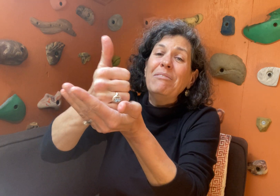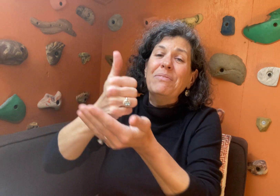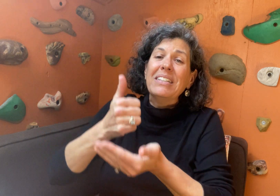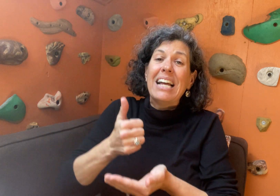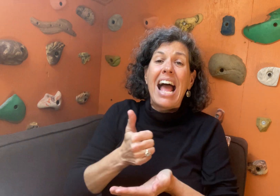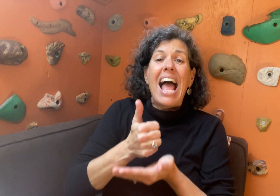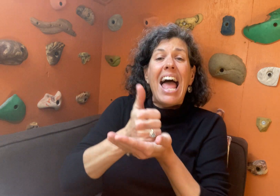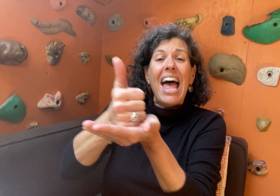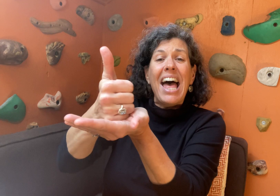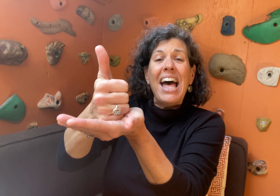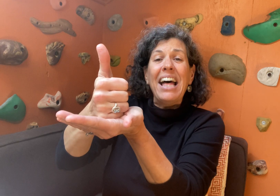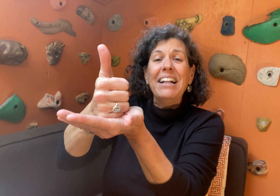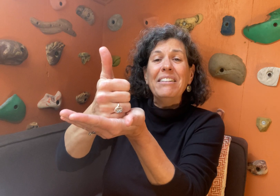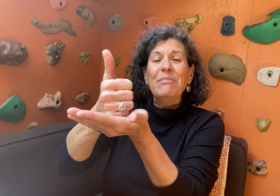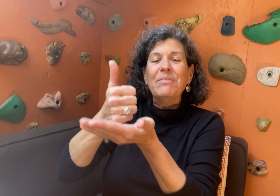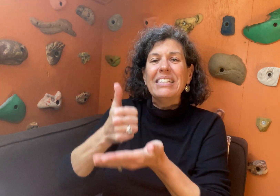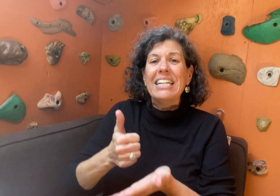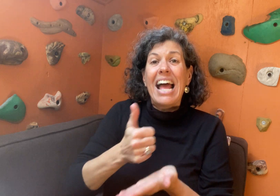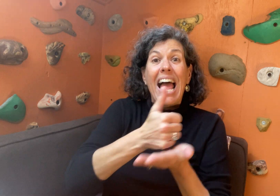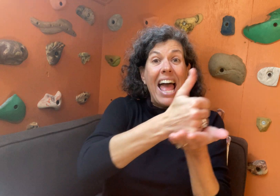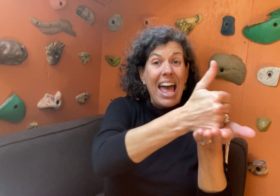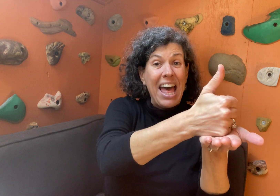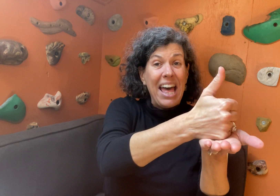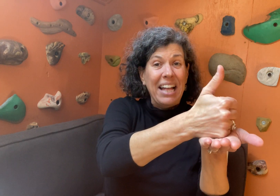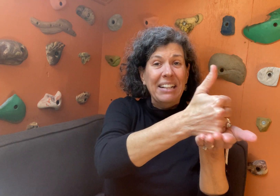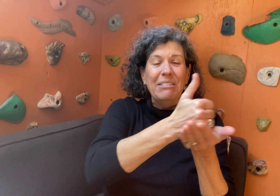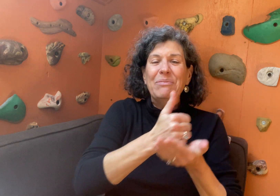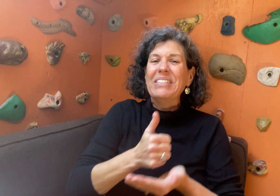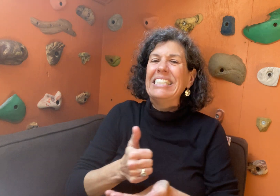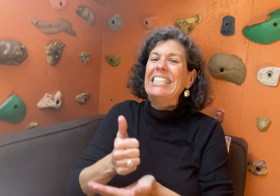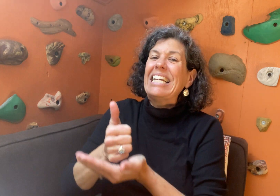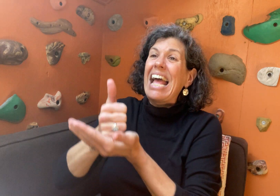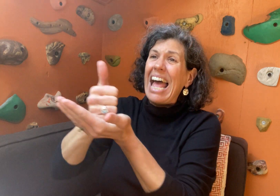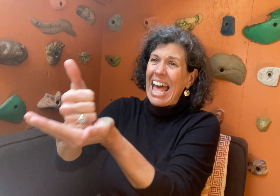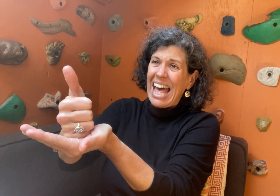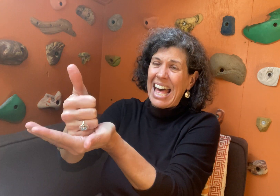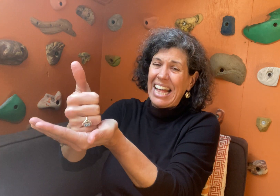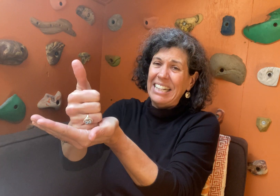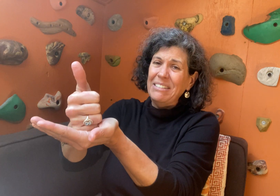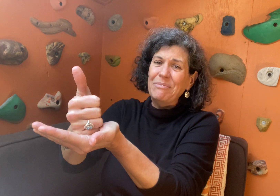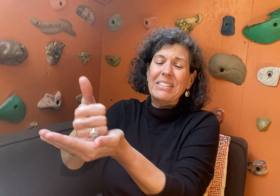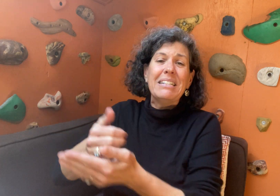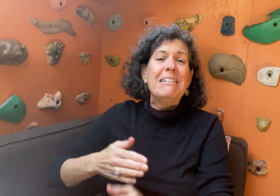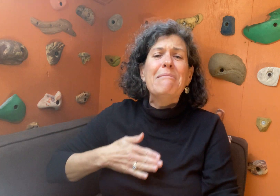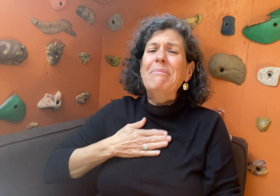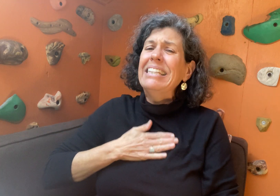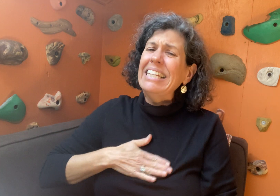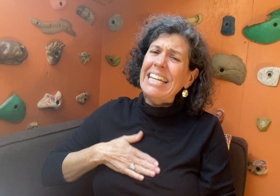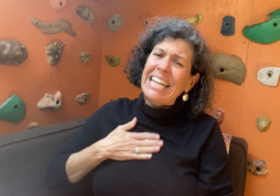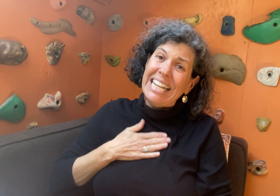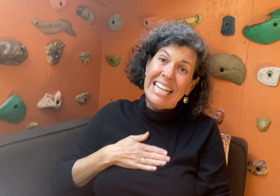help, help, help, help,